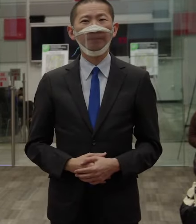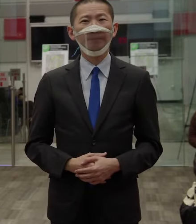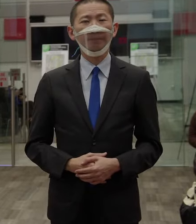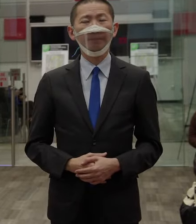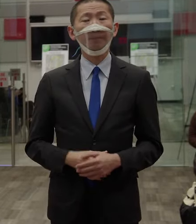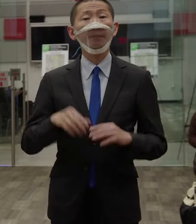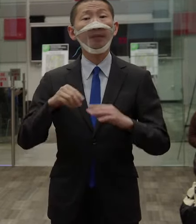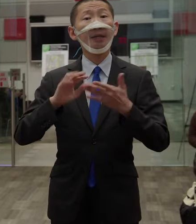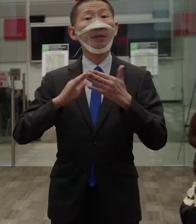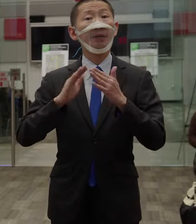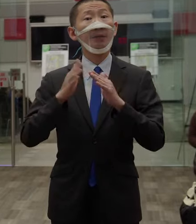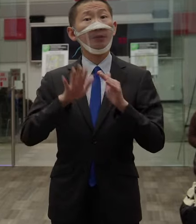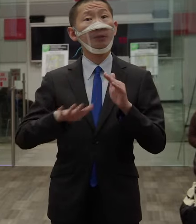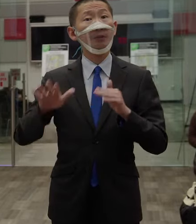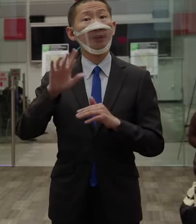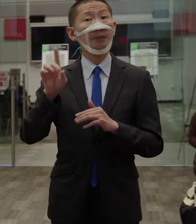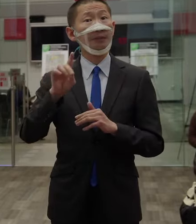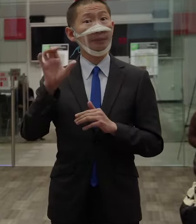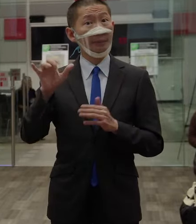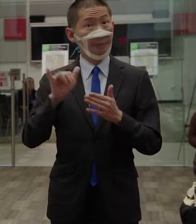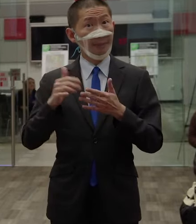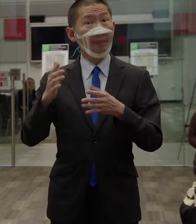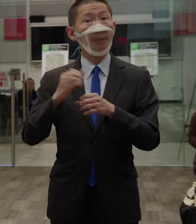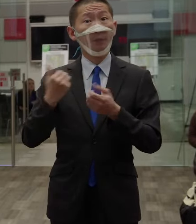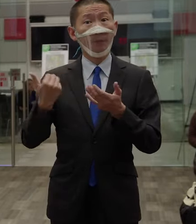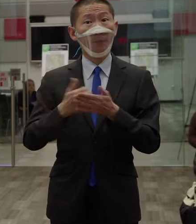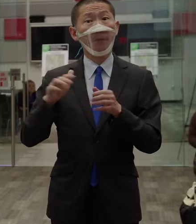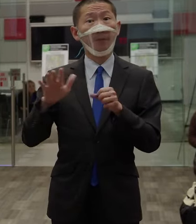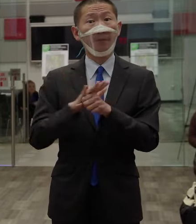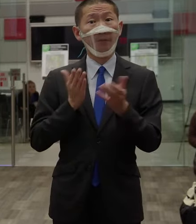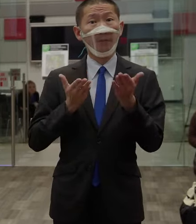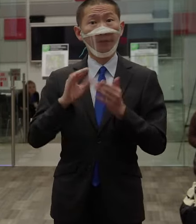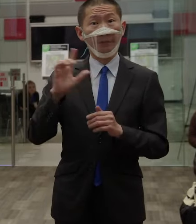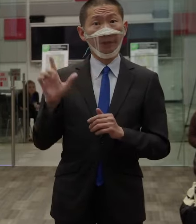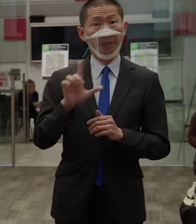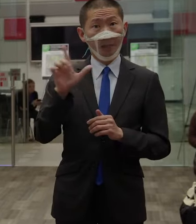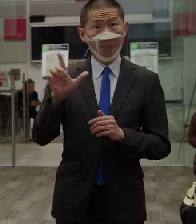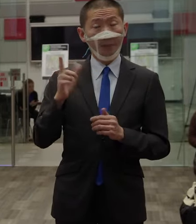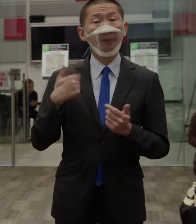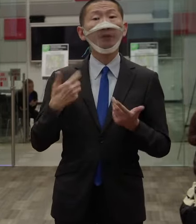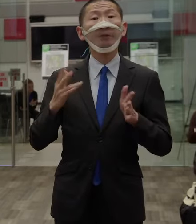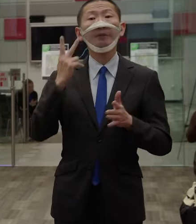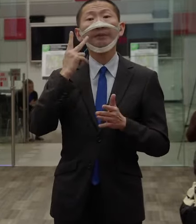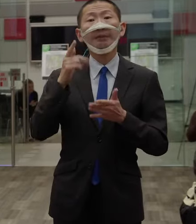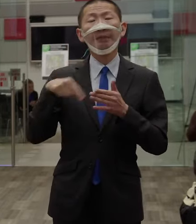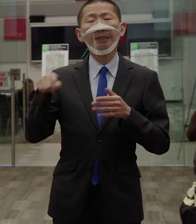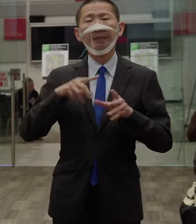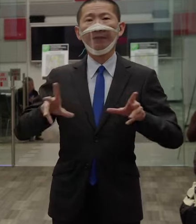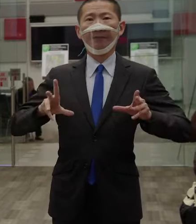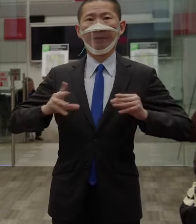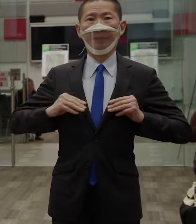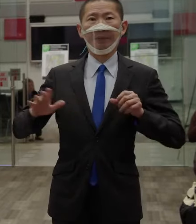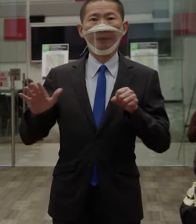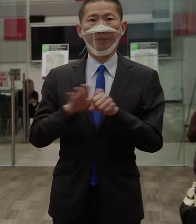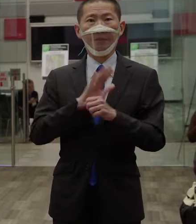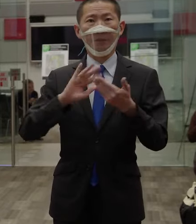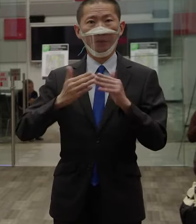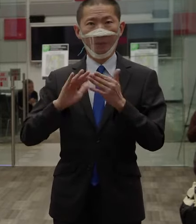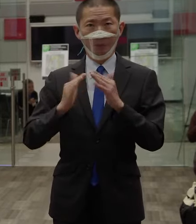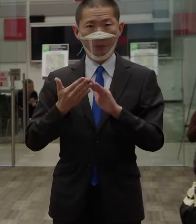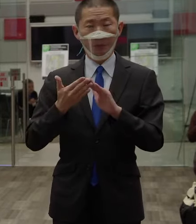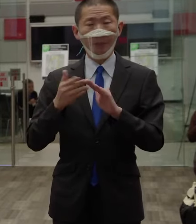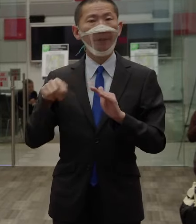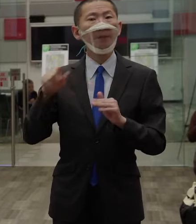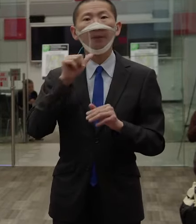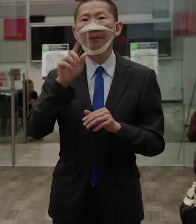In communities across the district that have gotten new full-service libraries, we have seen that they embrace the entire community.